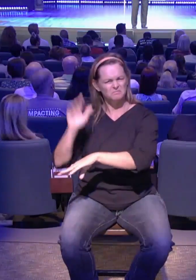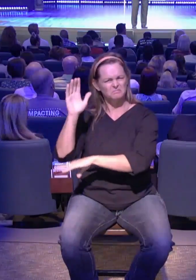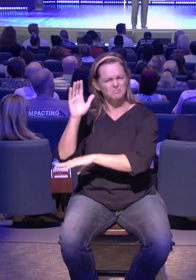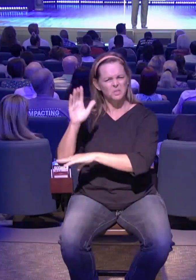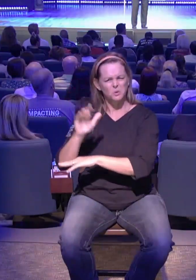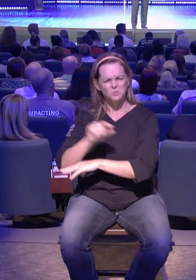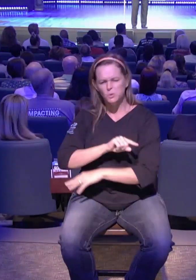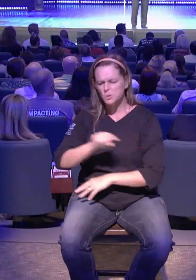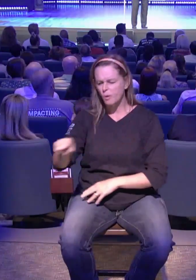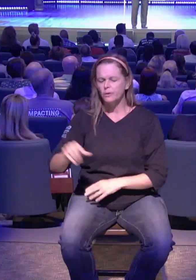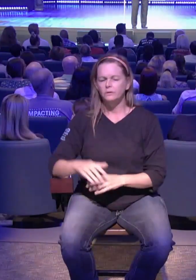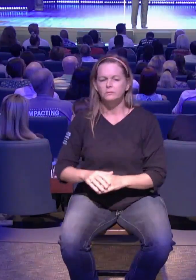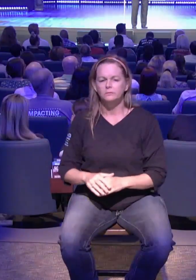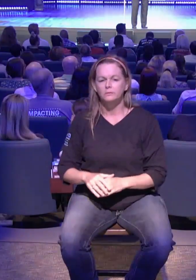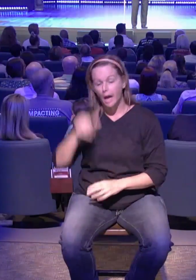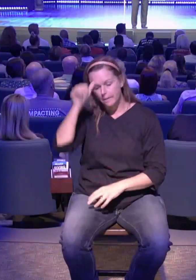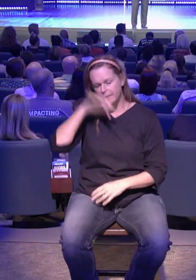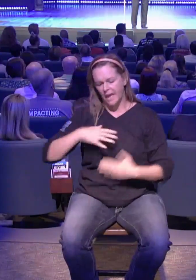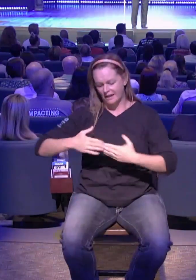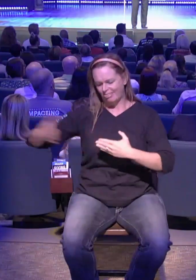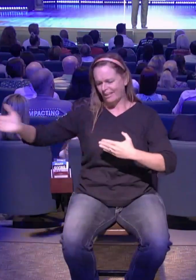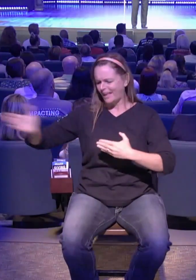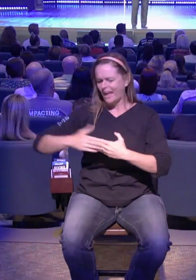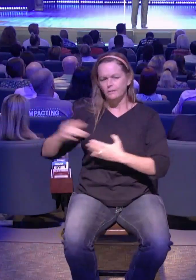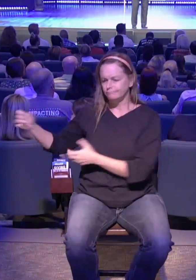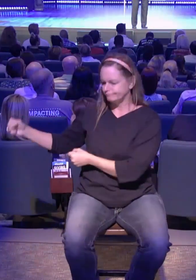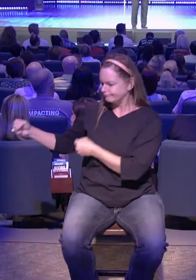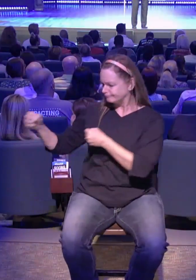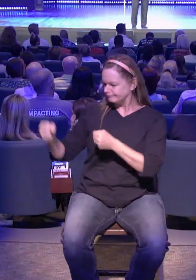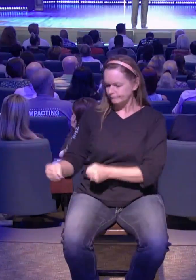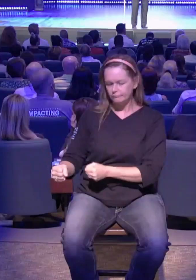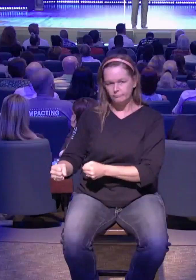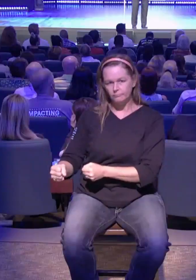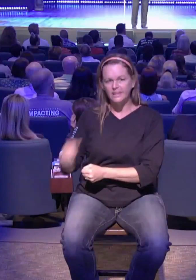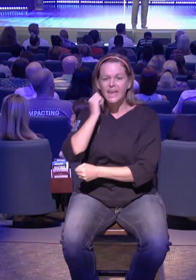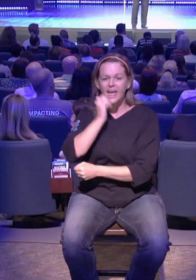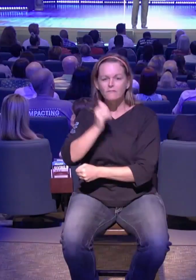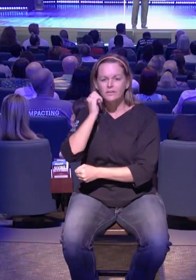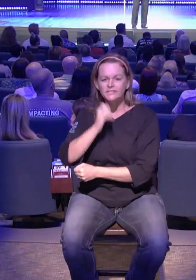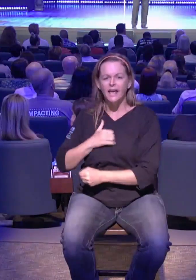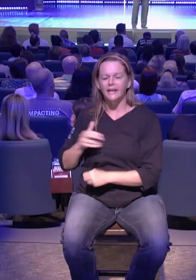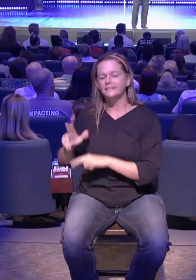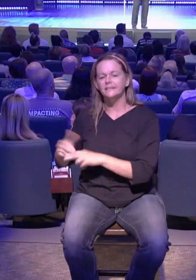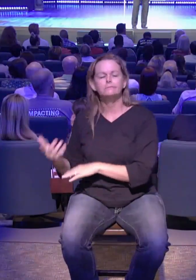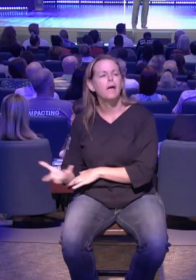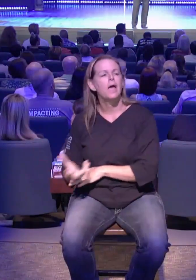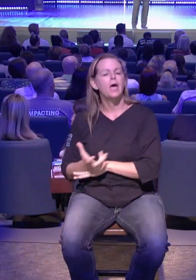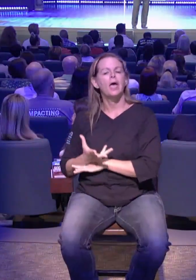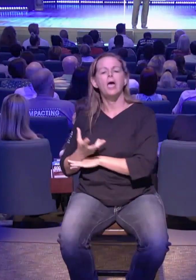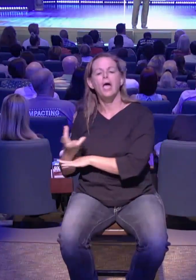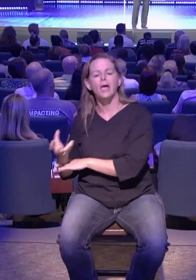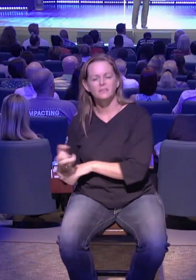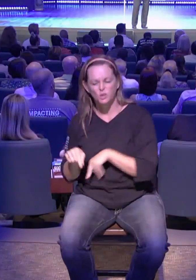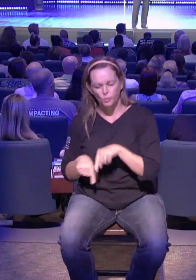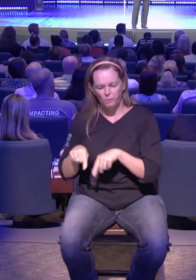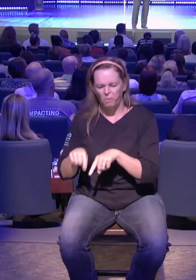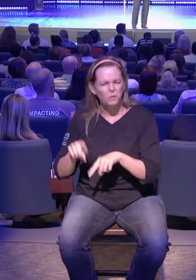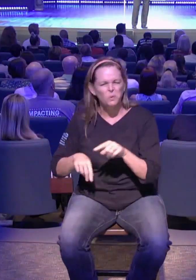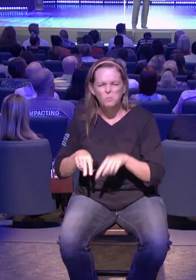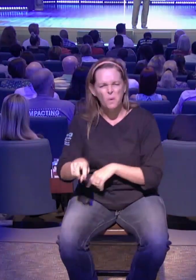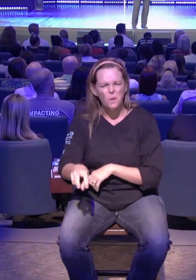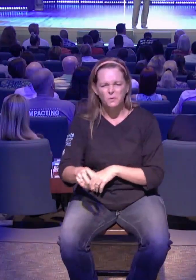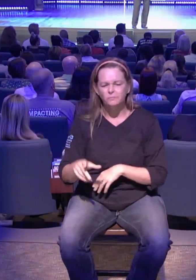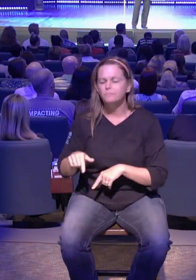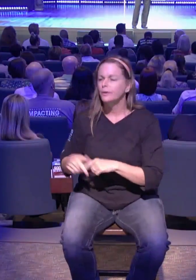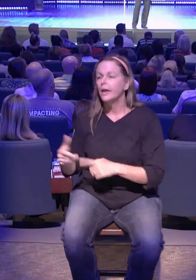gate called Beautiful, where he was put every day, notice that, every day to beg from